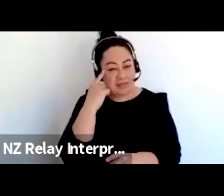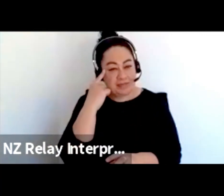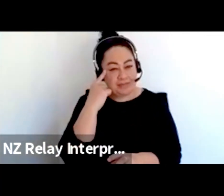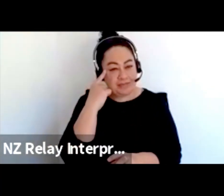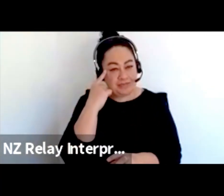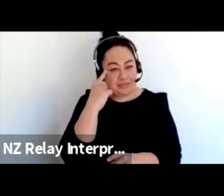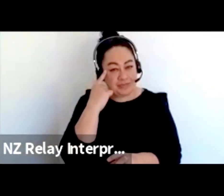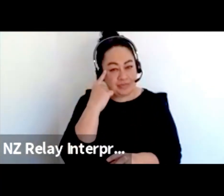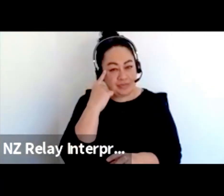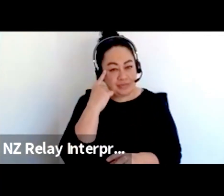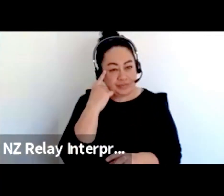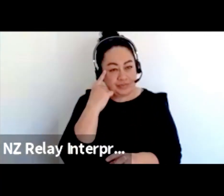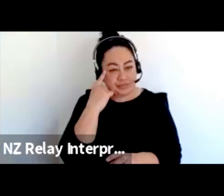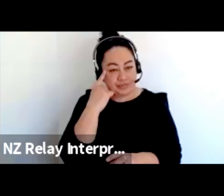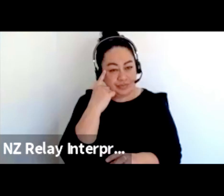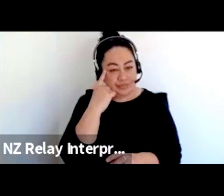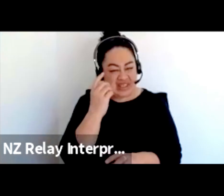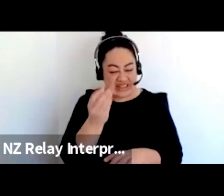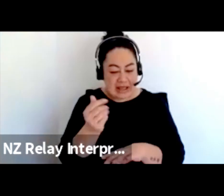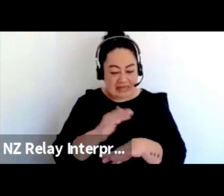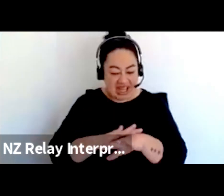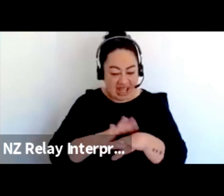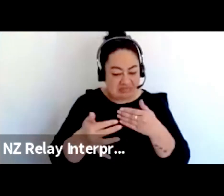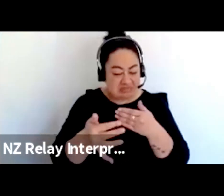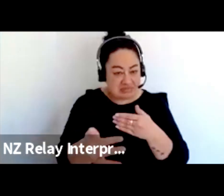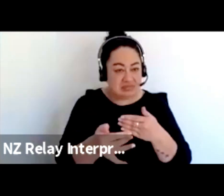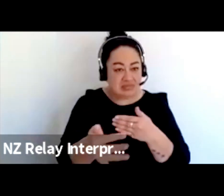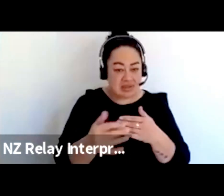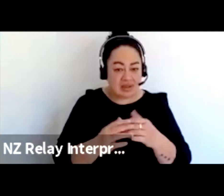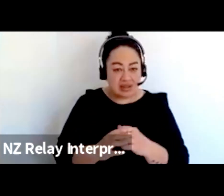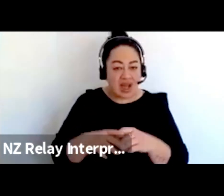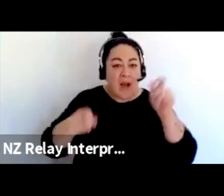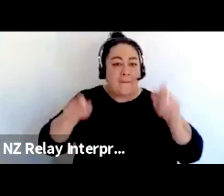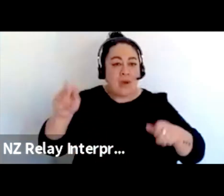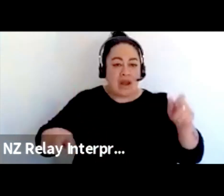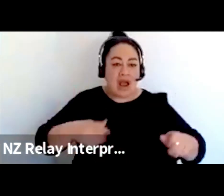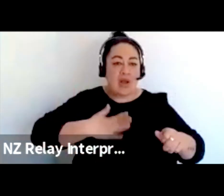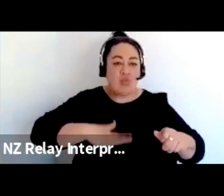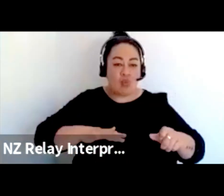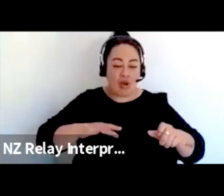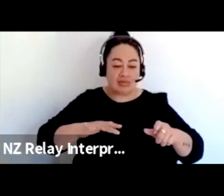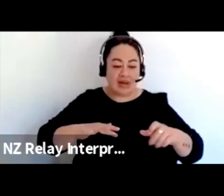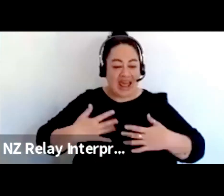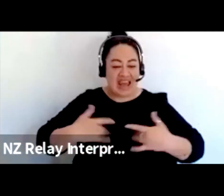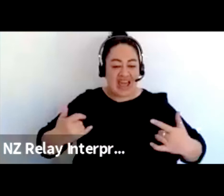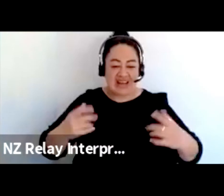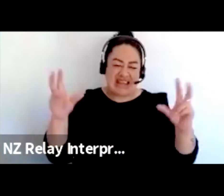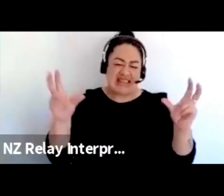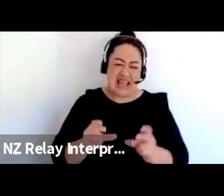some point the population want to see less restrictions on their life,